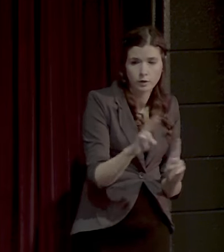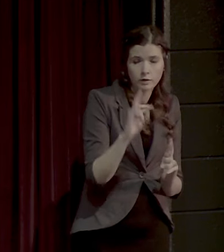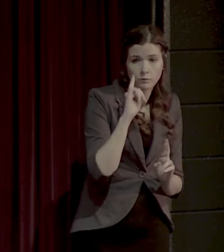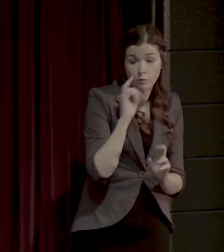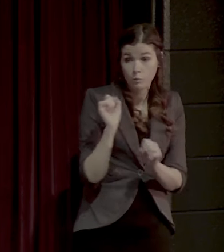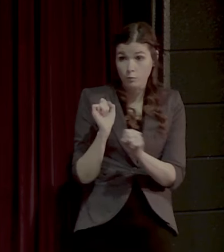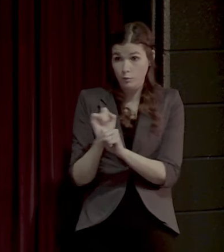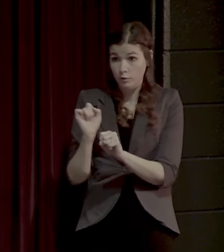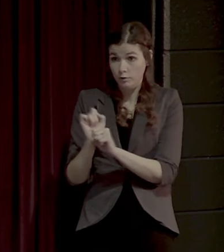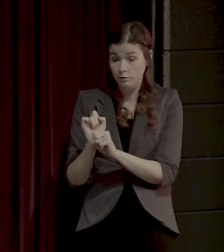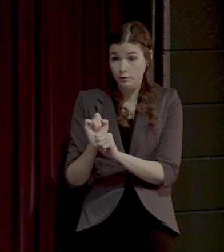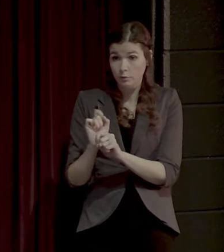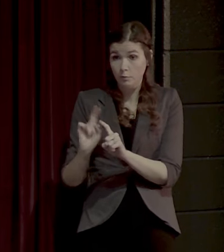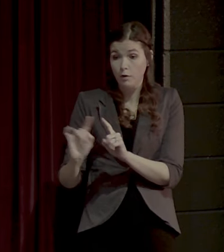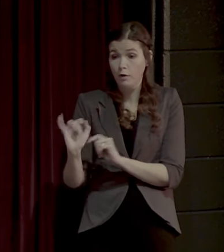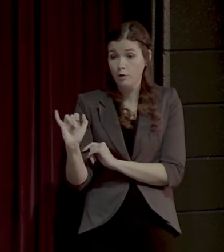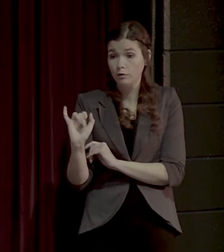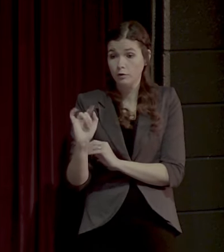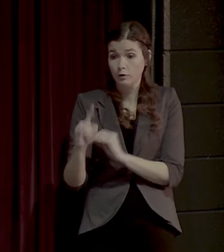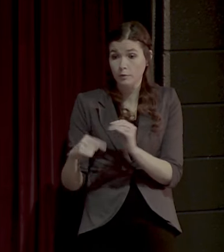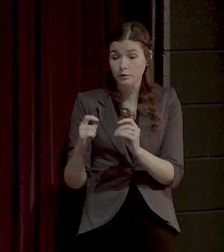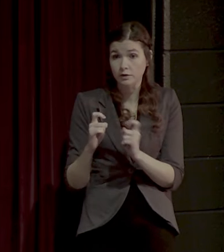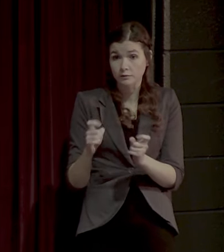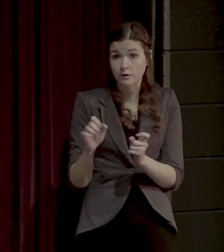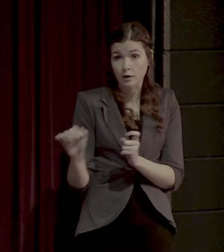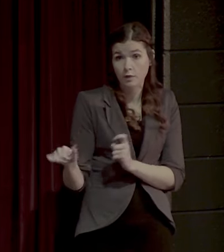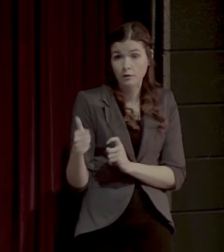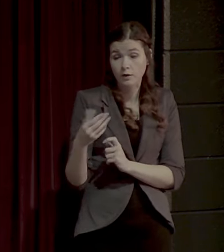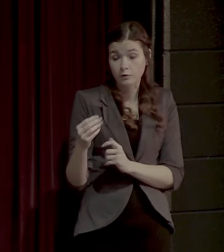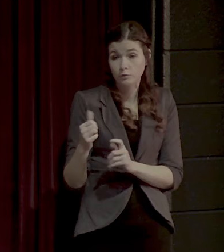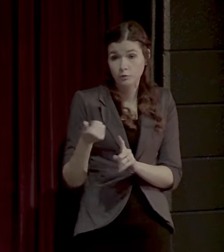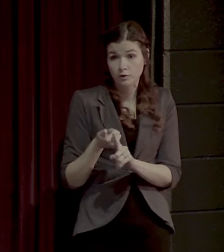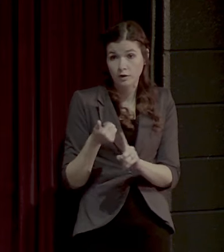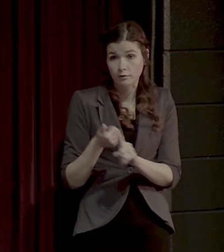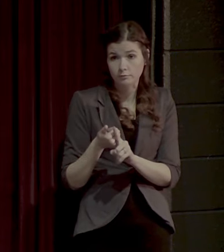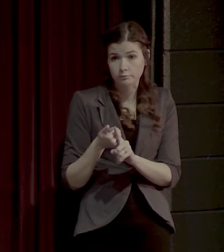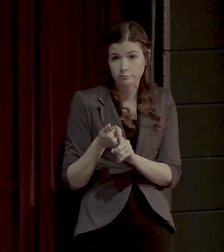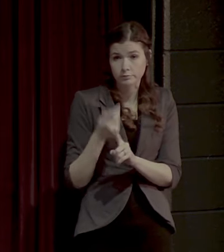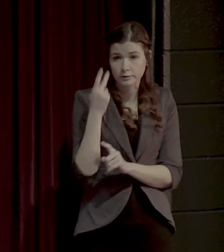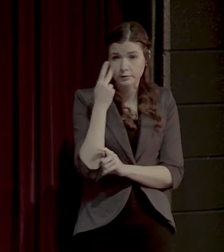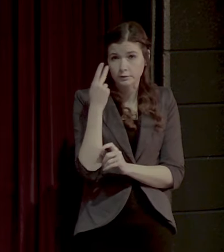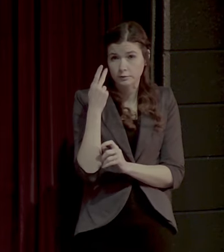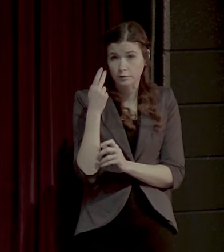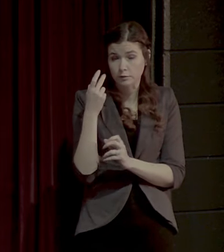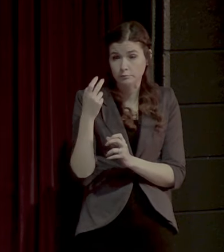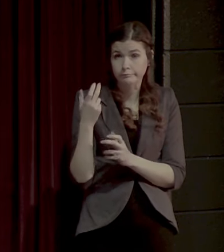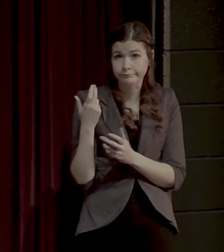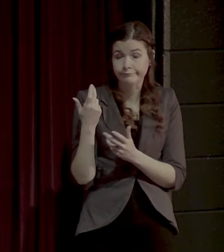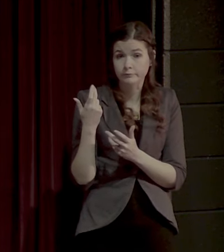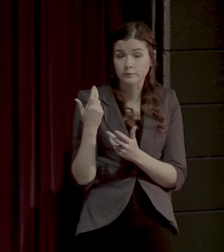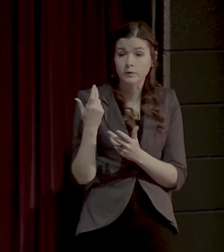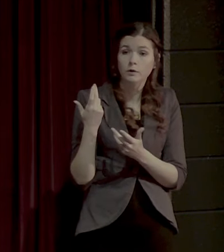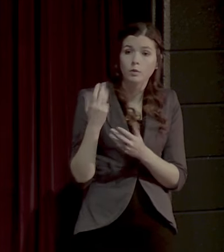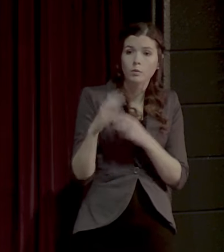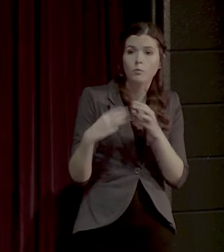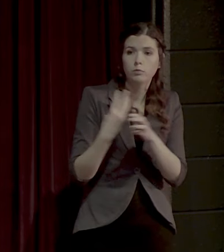ahead. It's about giving others and yourself a look into the larger world and what it means to be